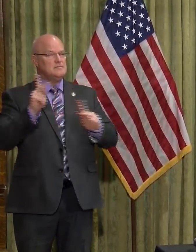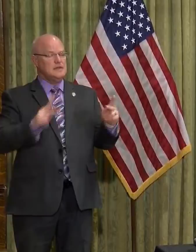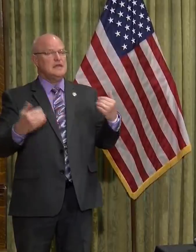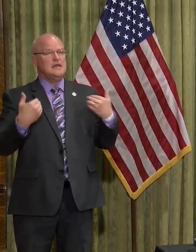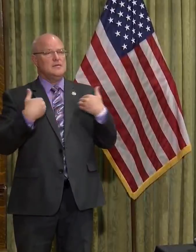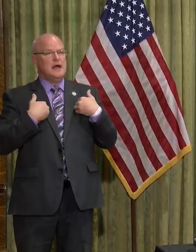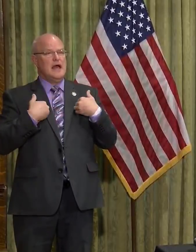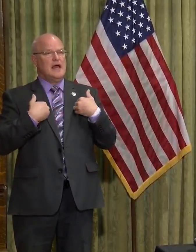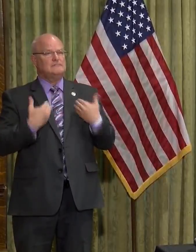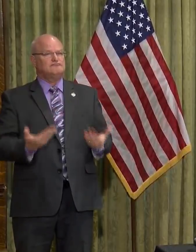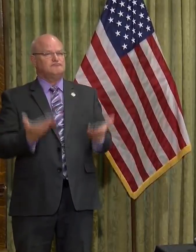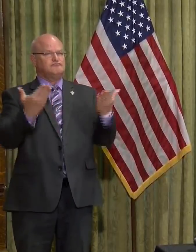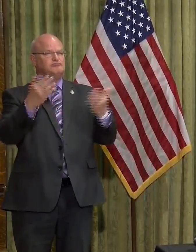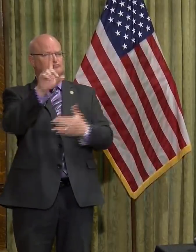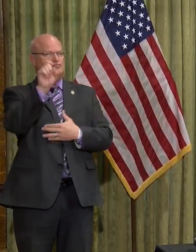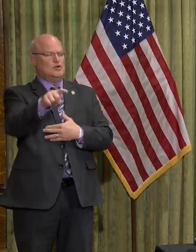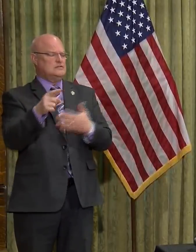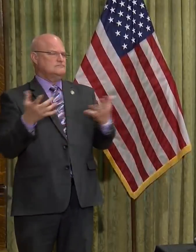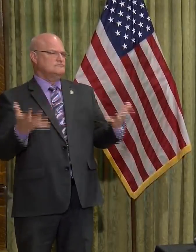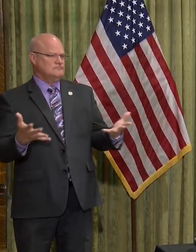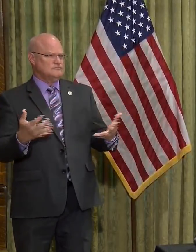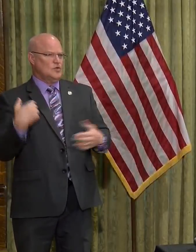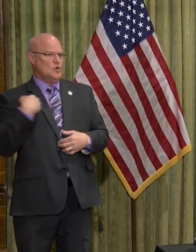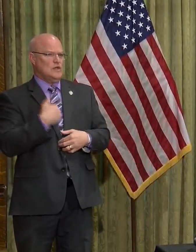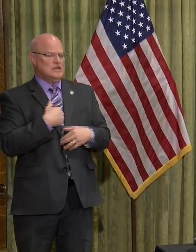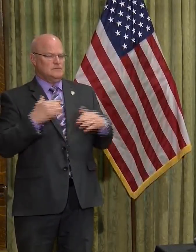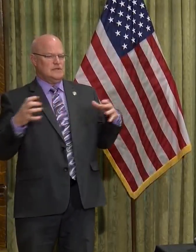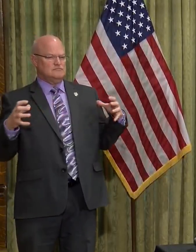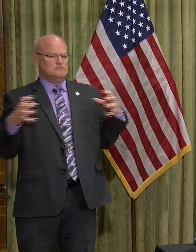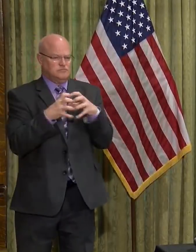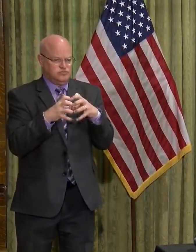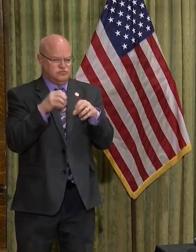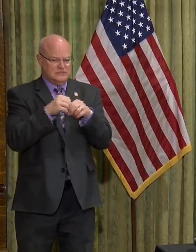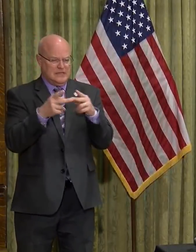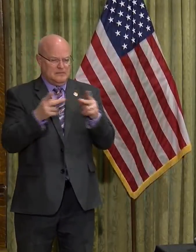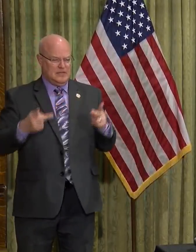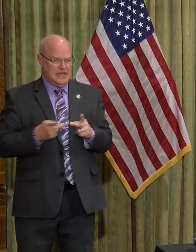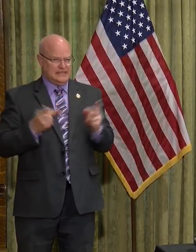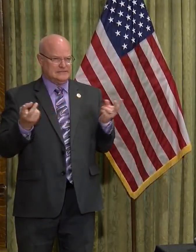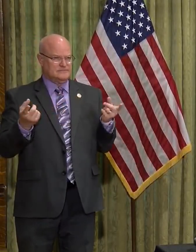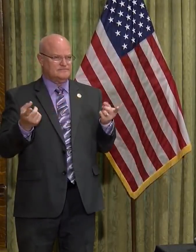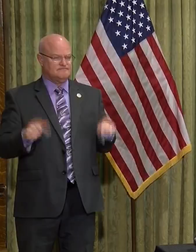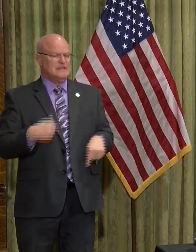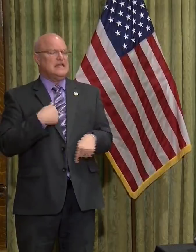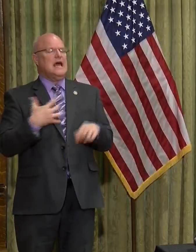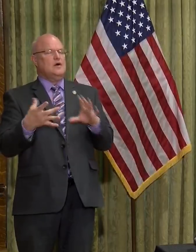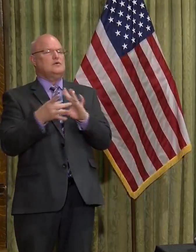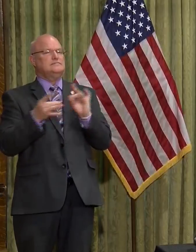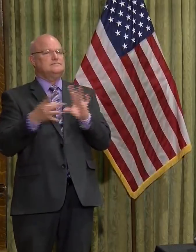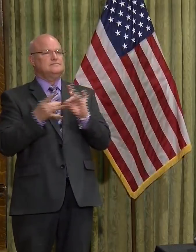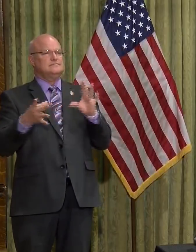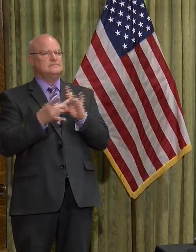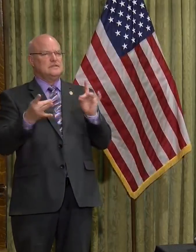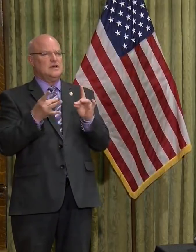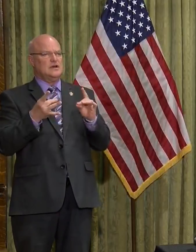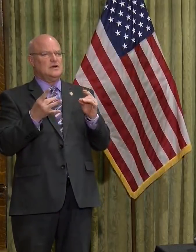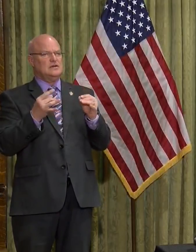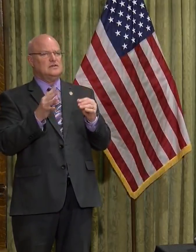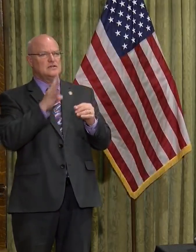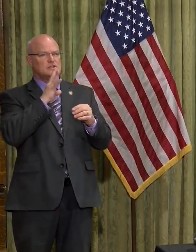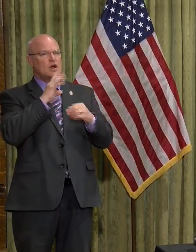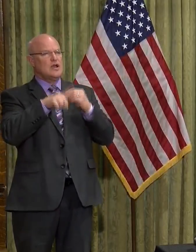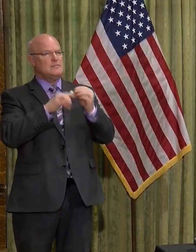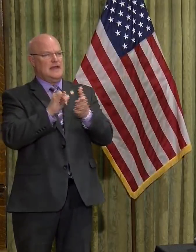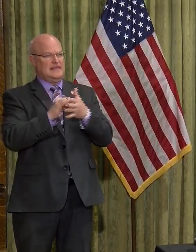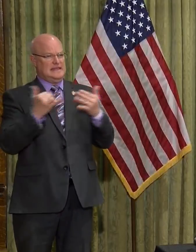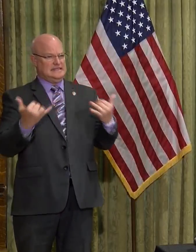have raised the question as to whether we ought to be sheltering in place. And I want to spend a little bit of time today talking